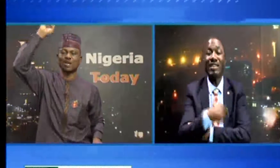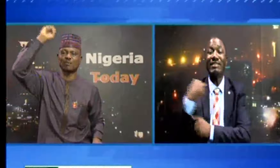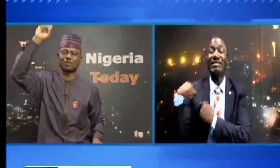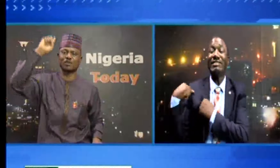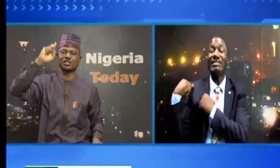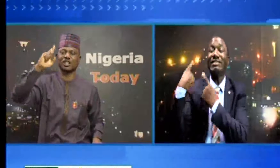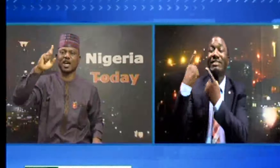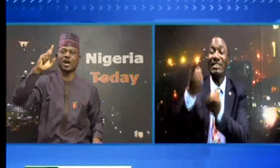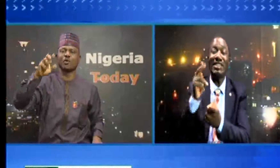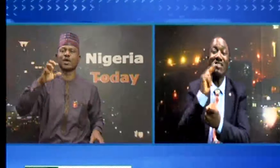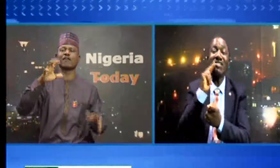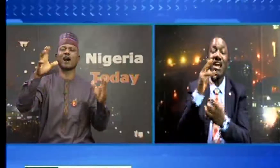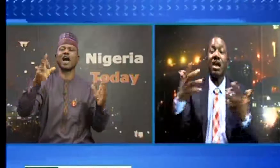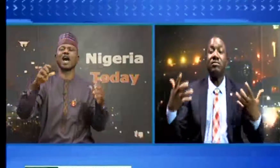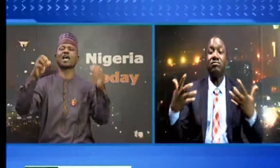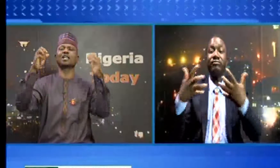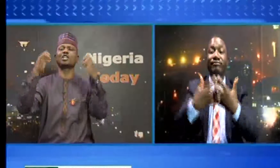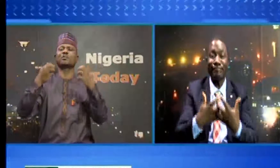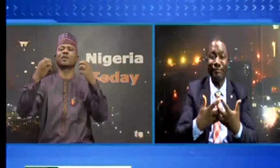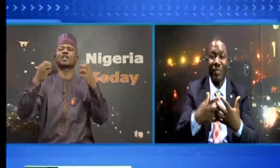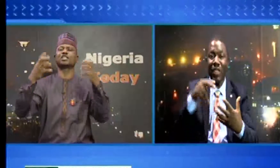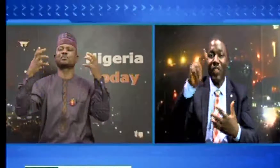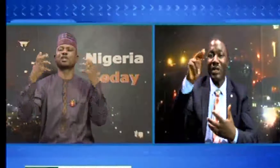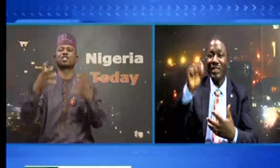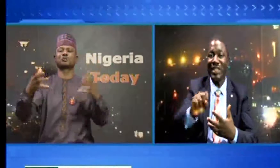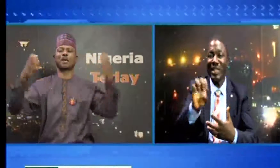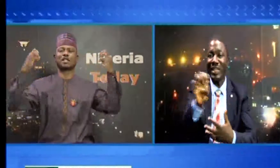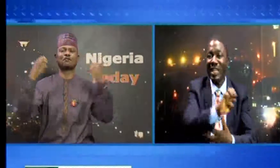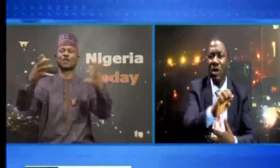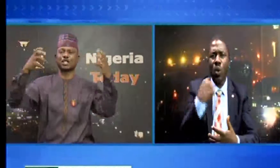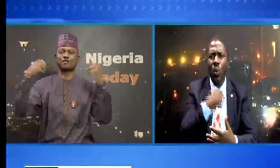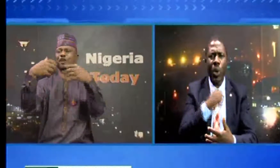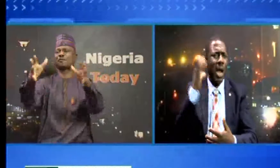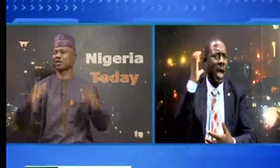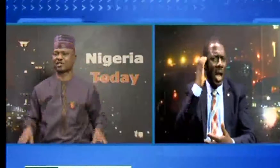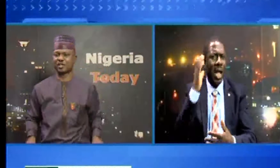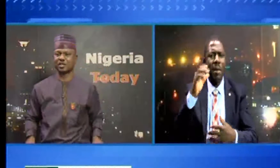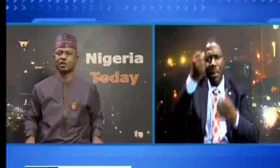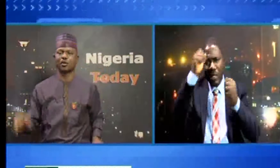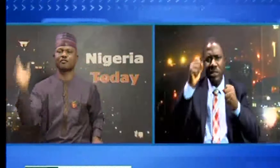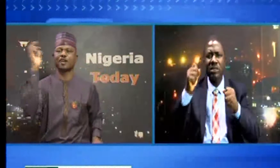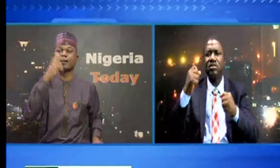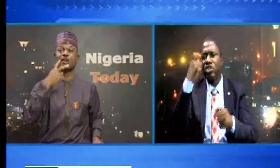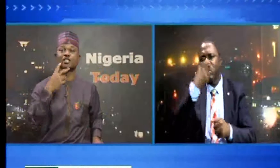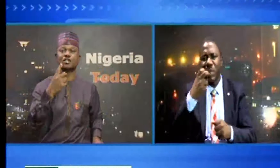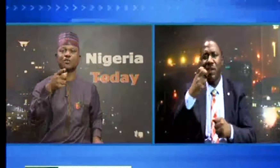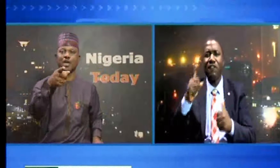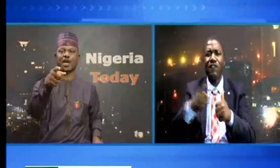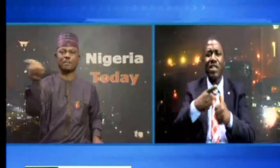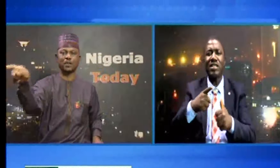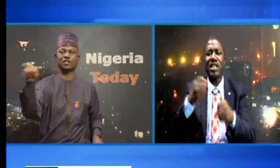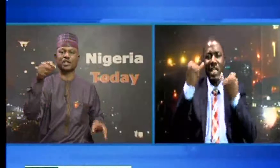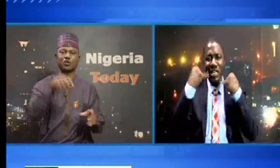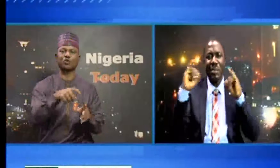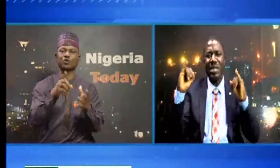the amalgamation of Nigeria, we have had independent speeches by different presidents. We have never seen where